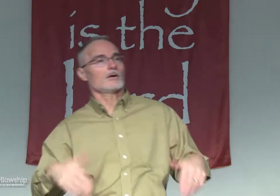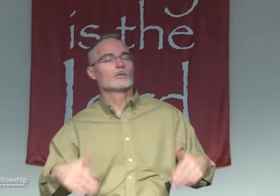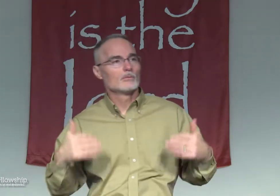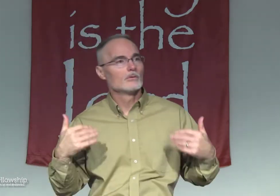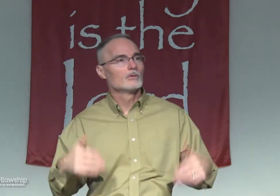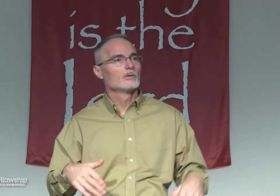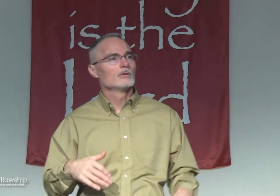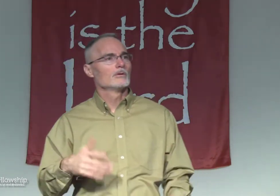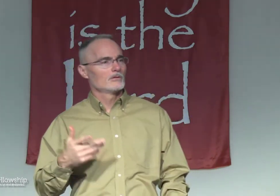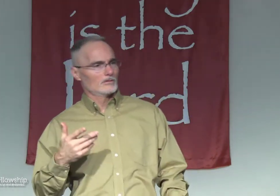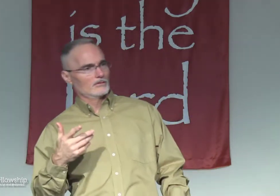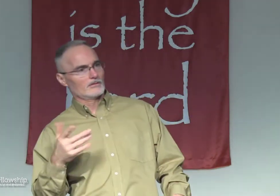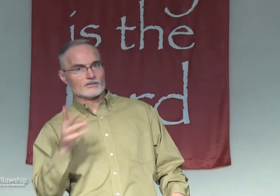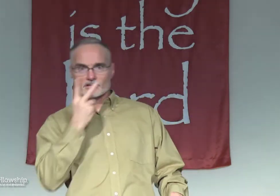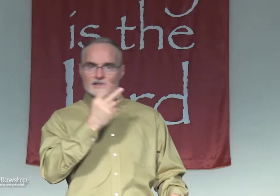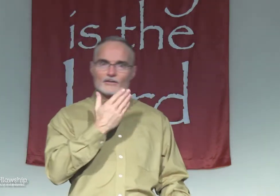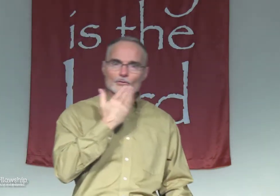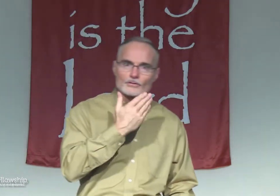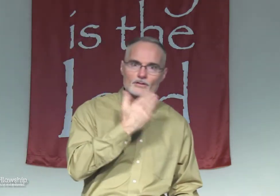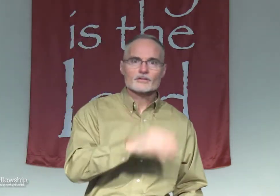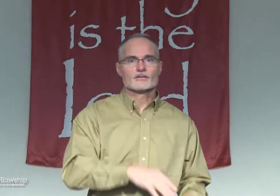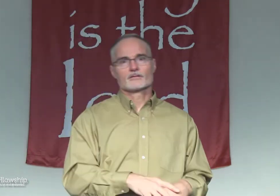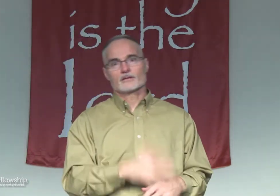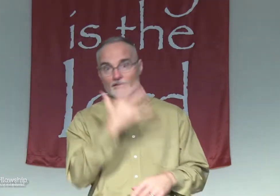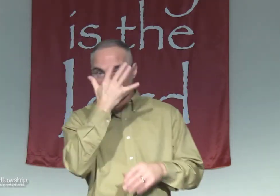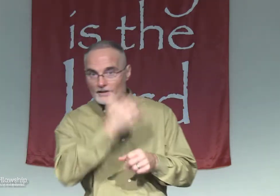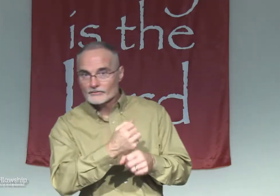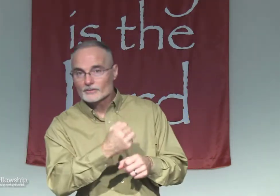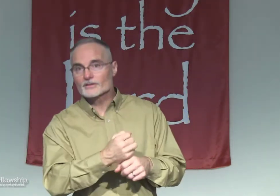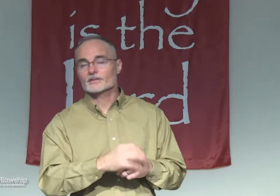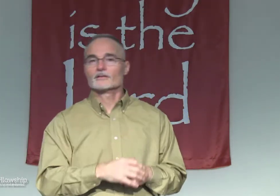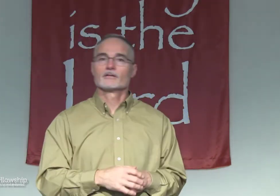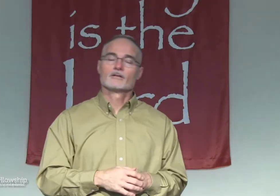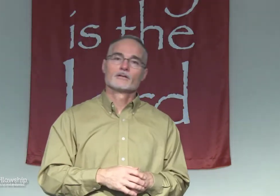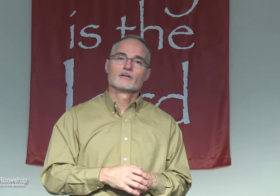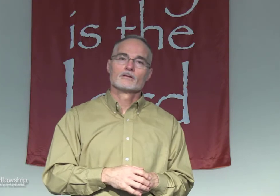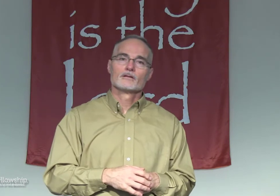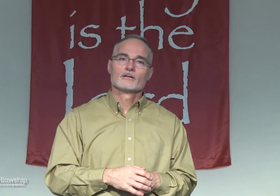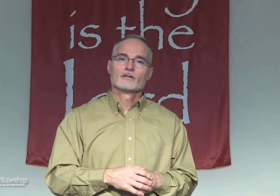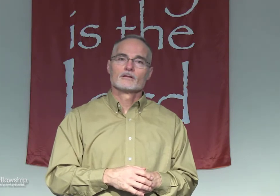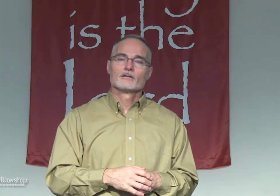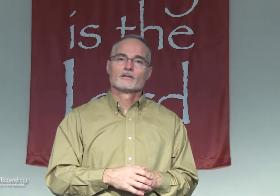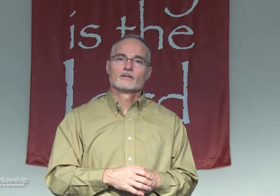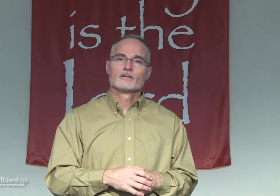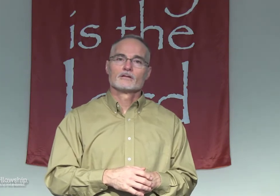seen. It's obvious to others. They see goodness. They see faithfulness.